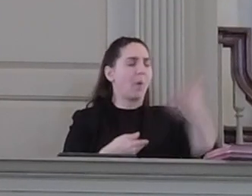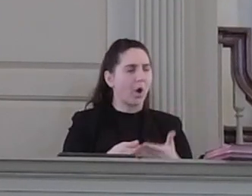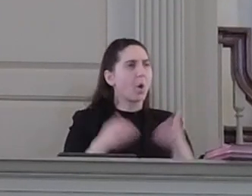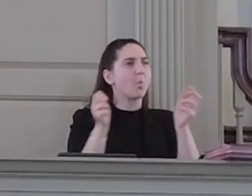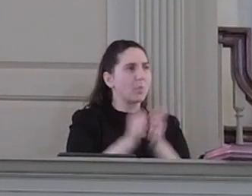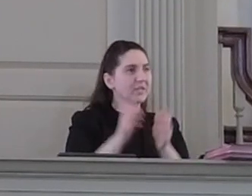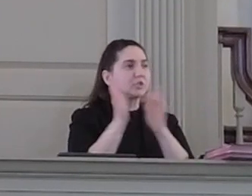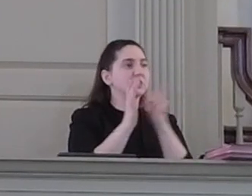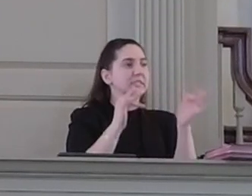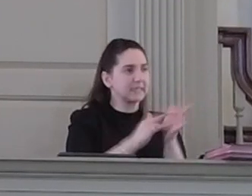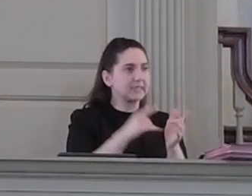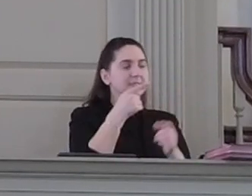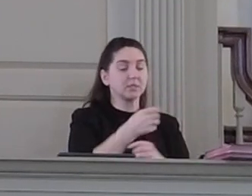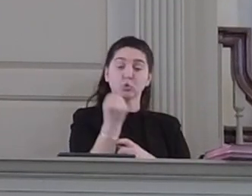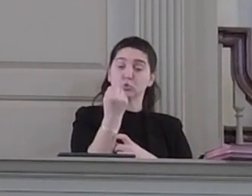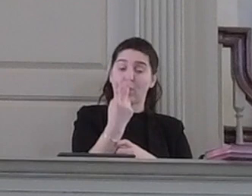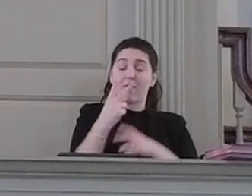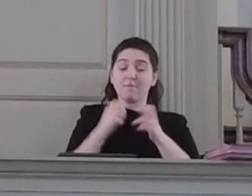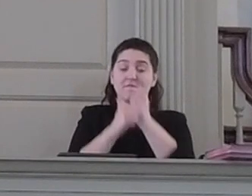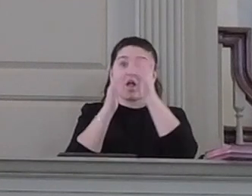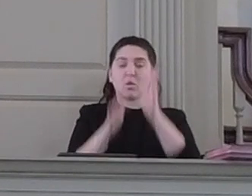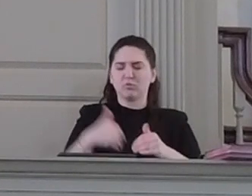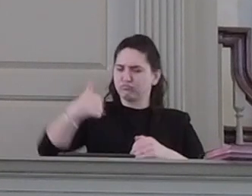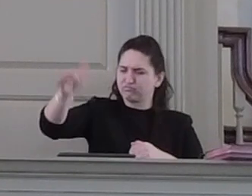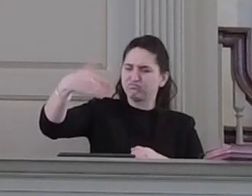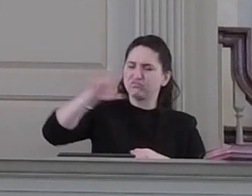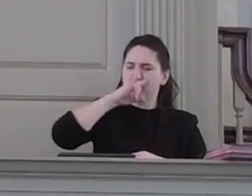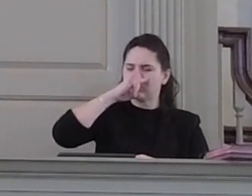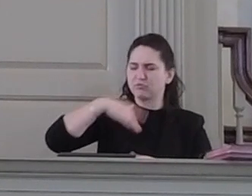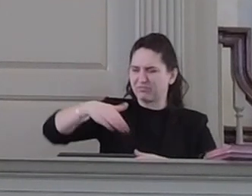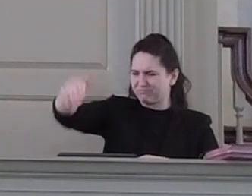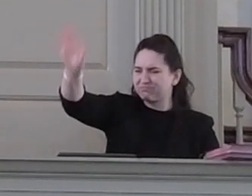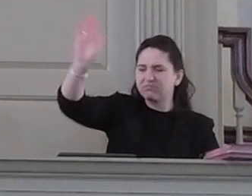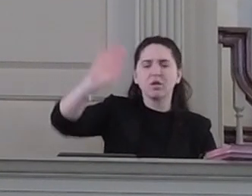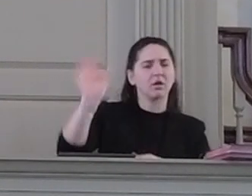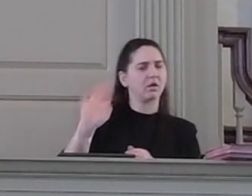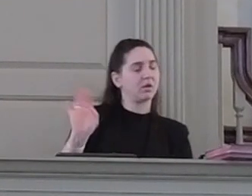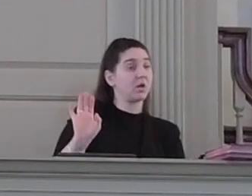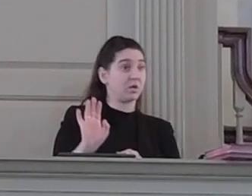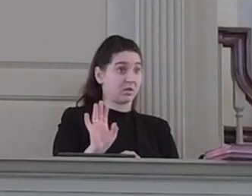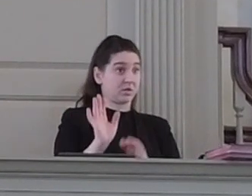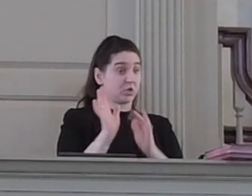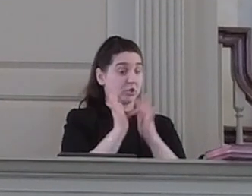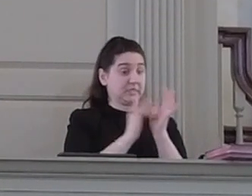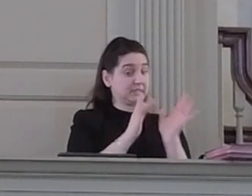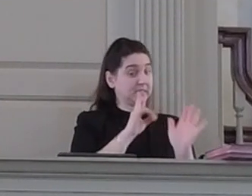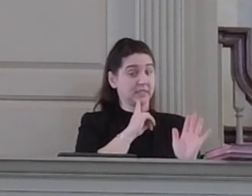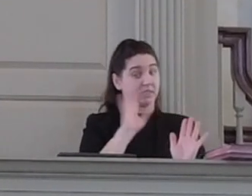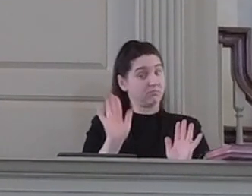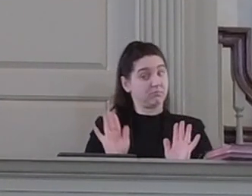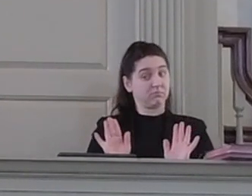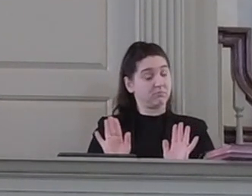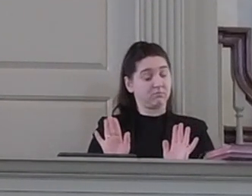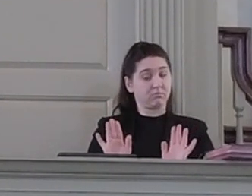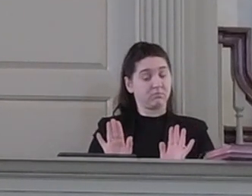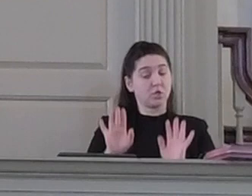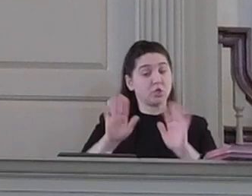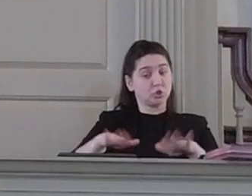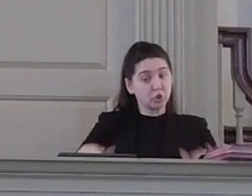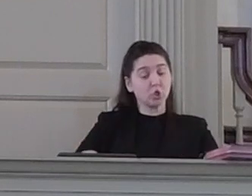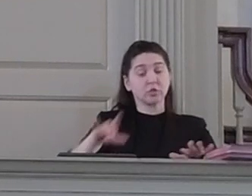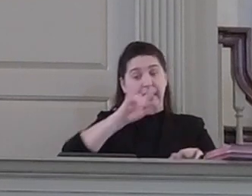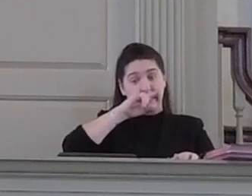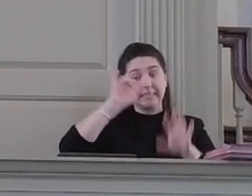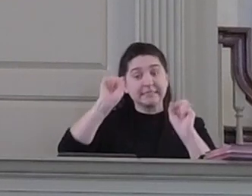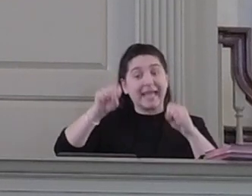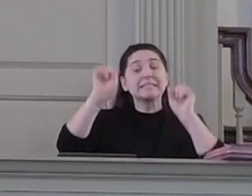tried to keep order by shooing the children away, Jesus said, "Oh, no, you don't. The